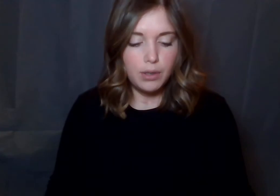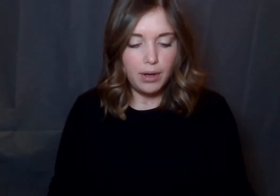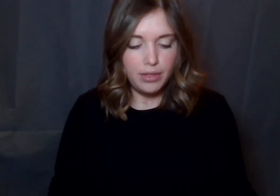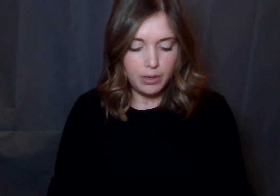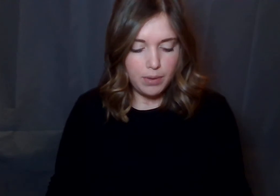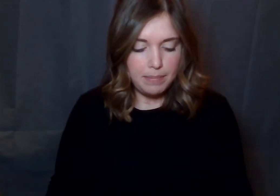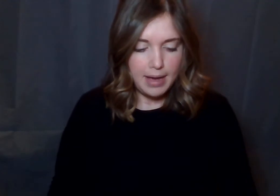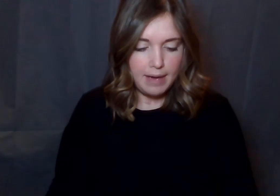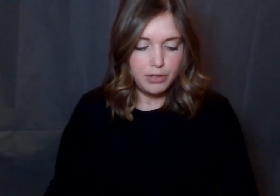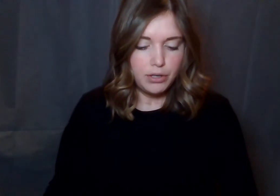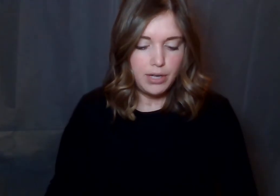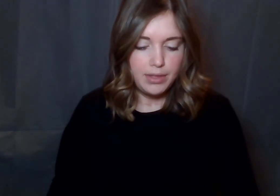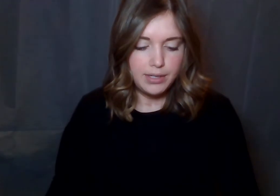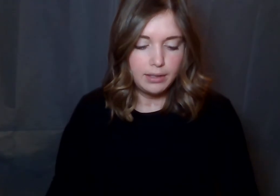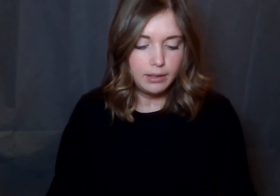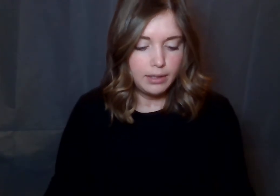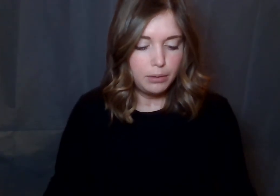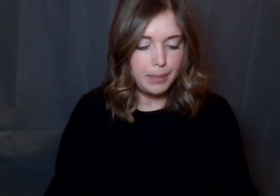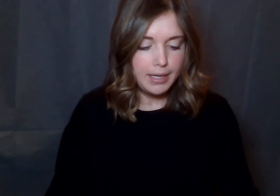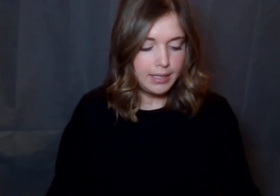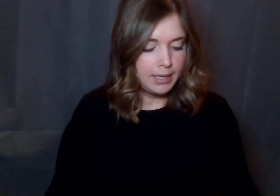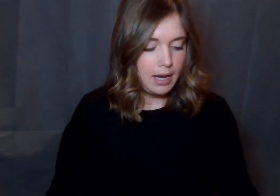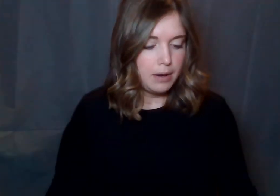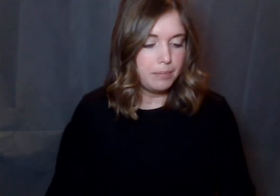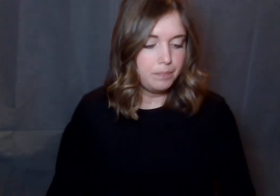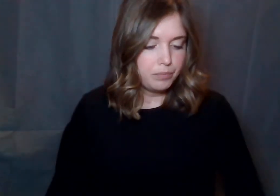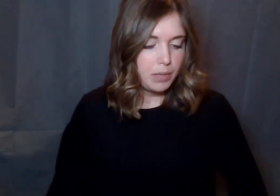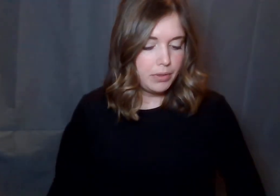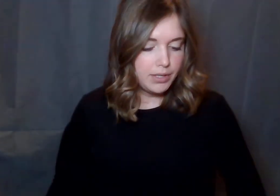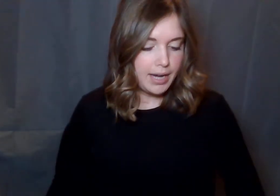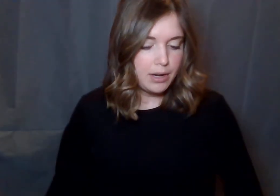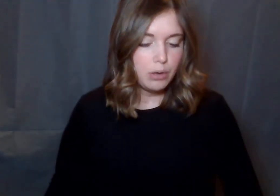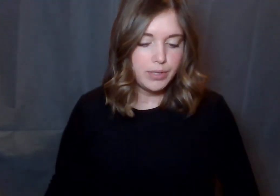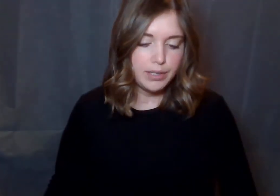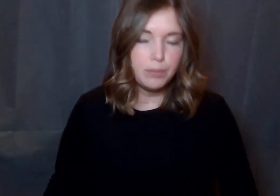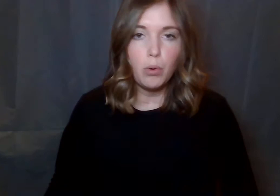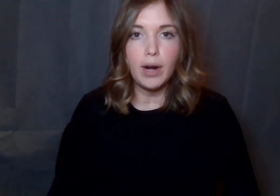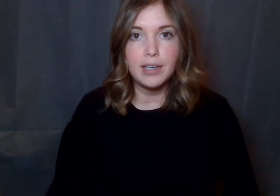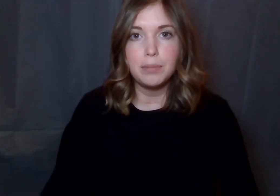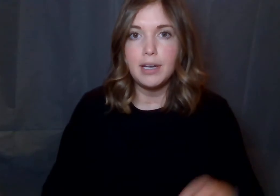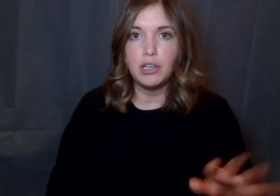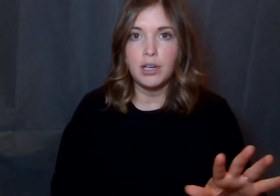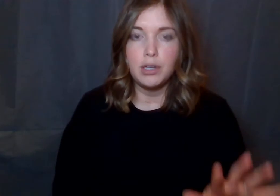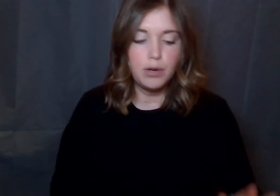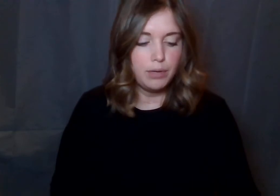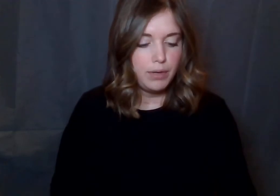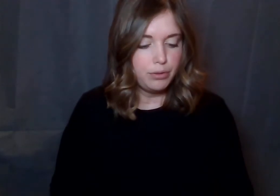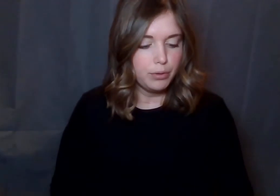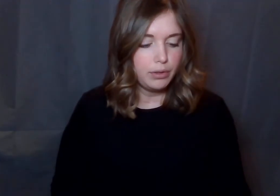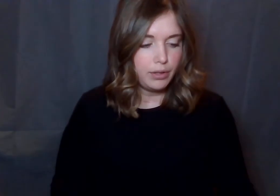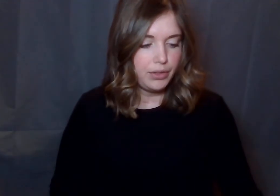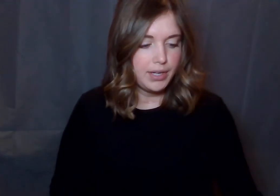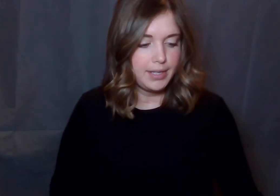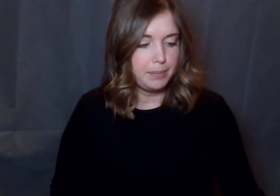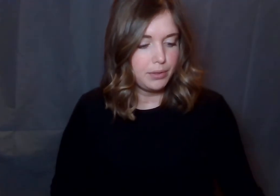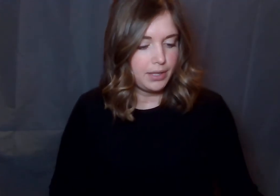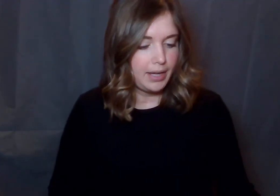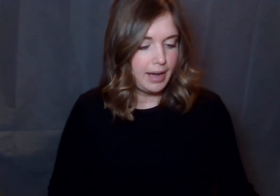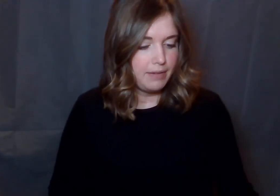I think we may have touched on this a little bit, but this kind of goes into more explanation, and you can read through and look at the examples that they have